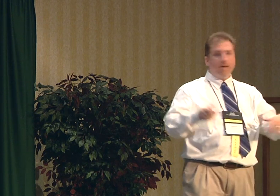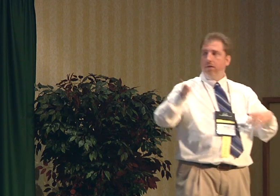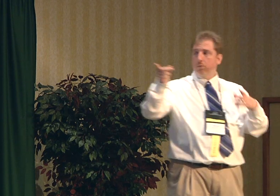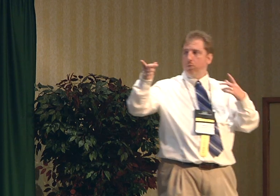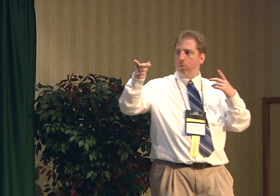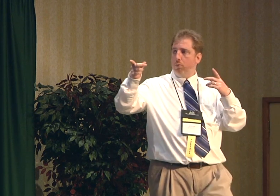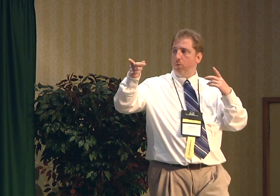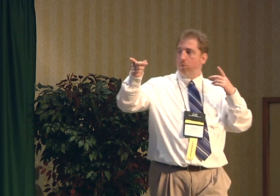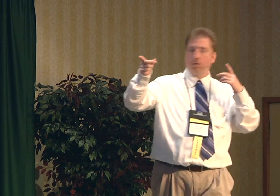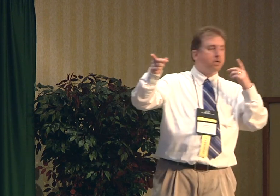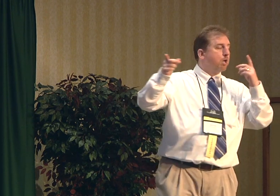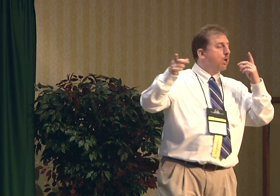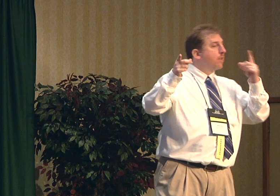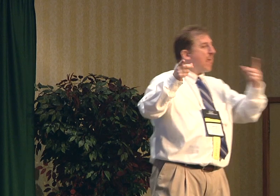So that is the largest barrier.